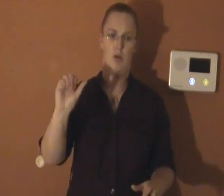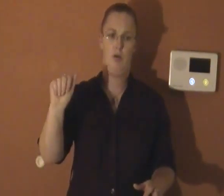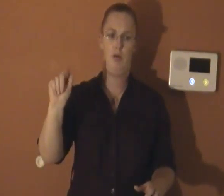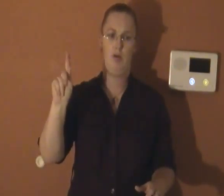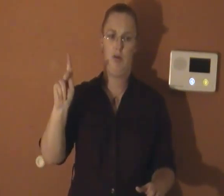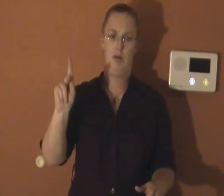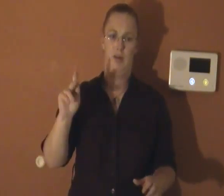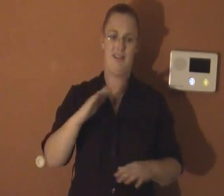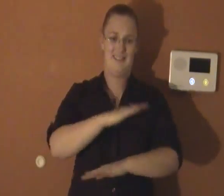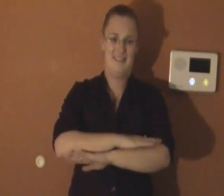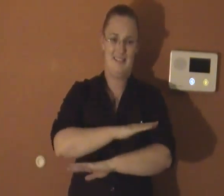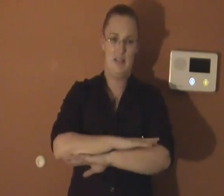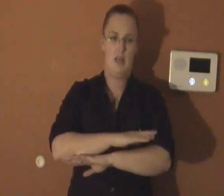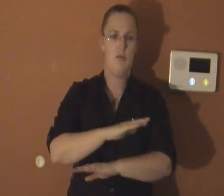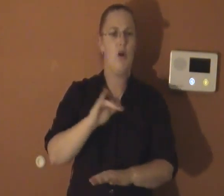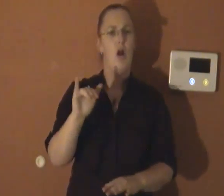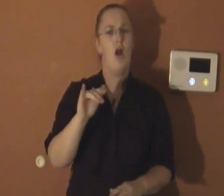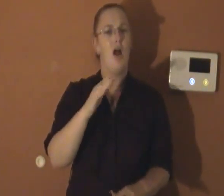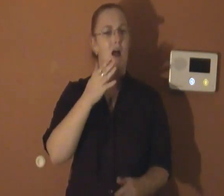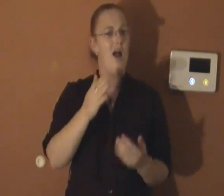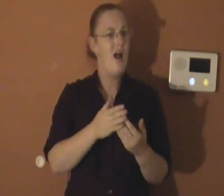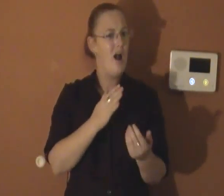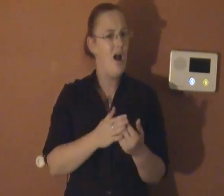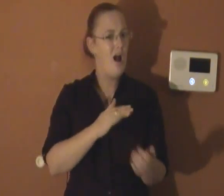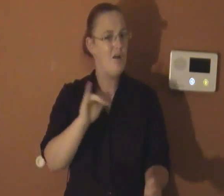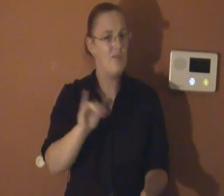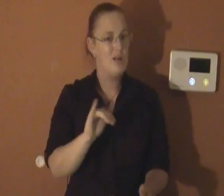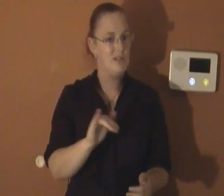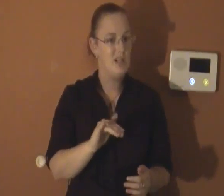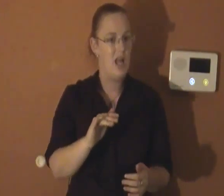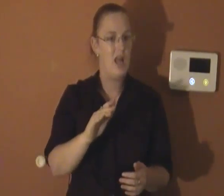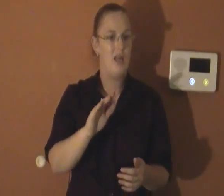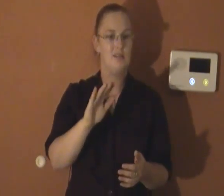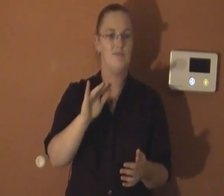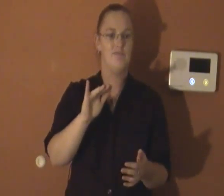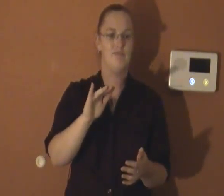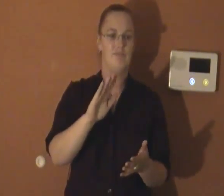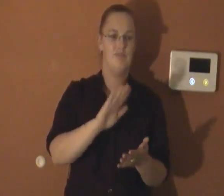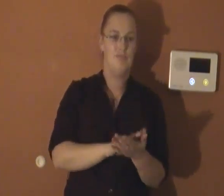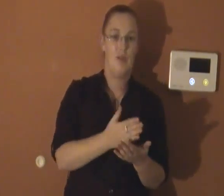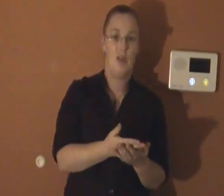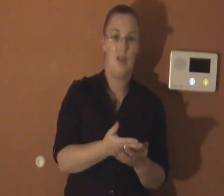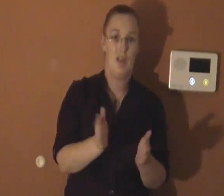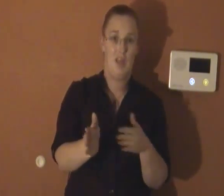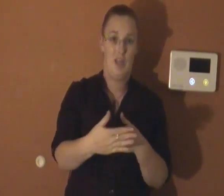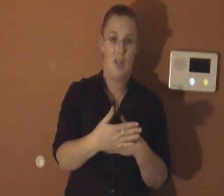grandmother's kitchen. Here is where our family meets every Sunday evening